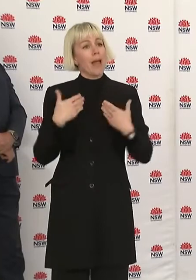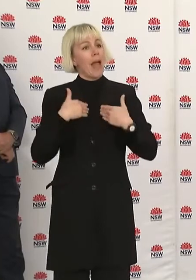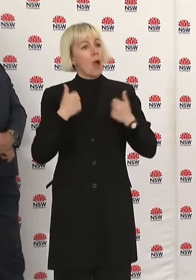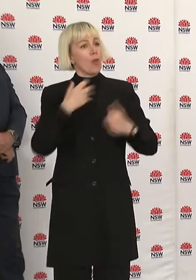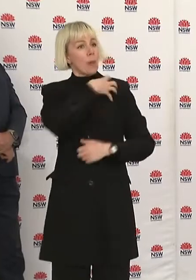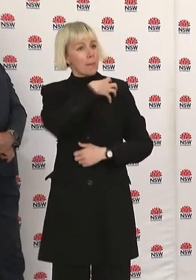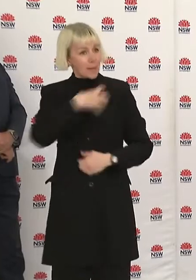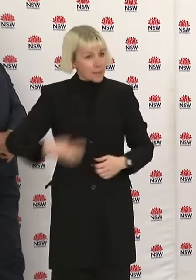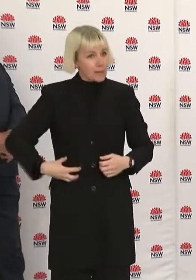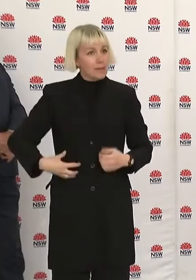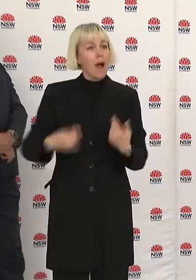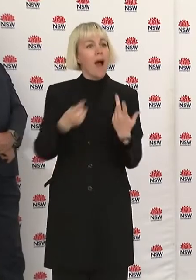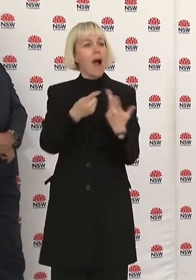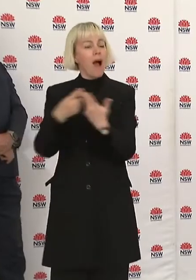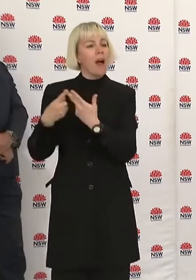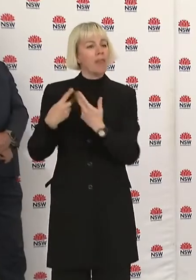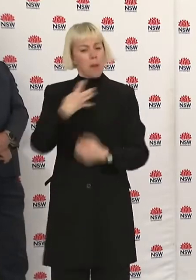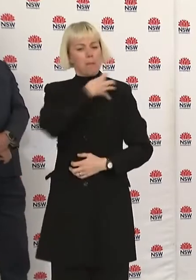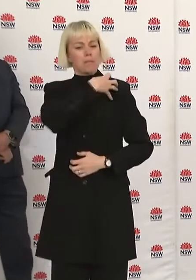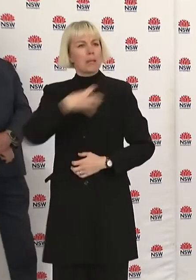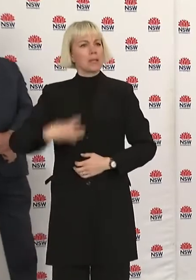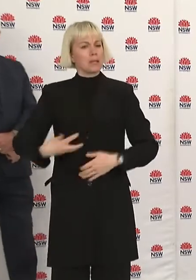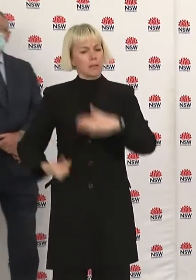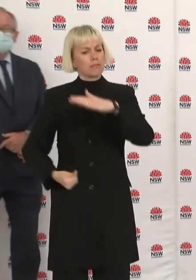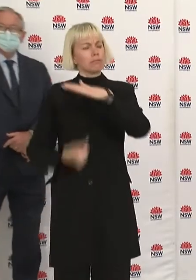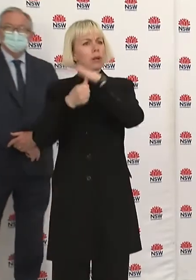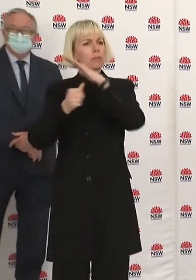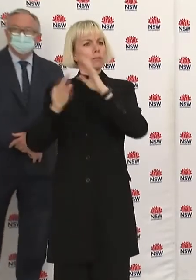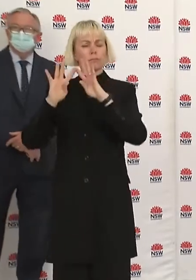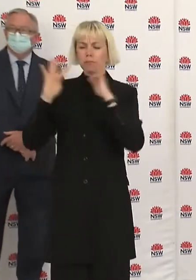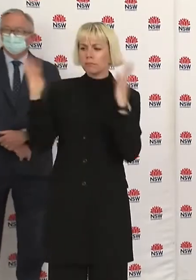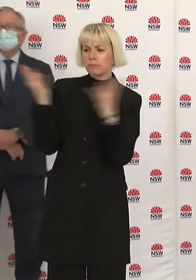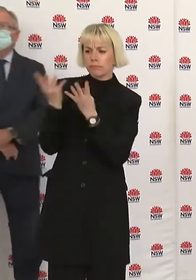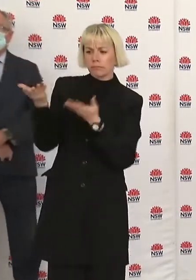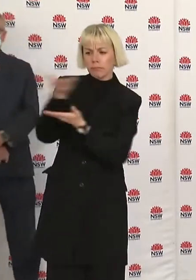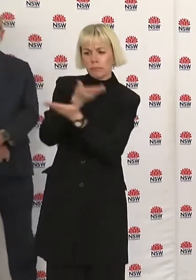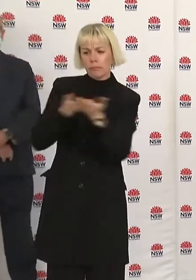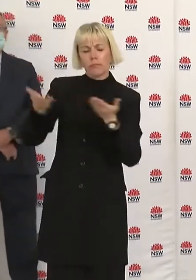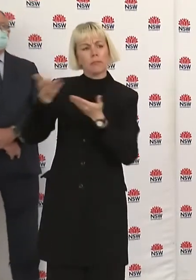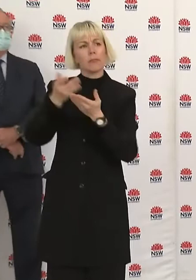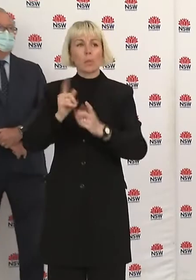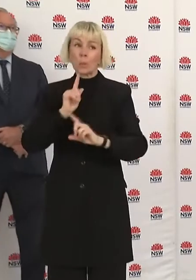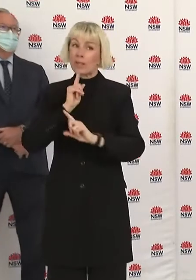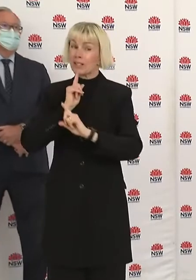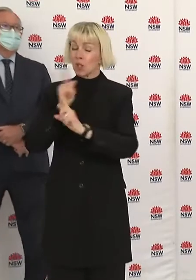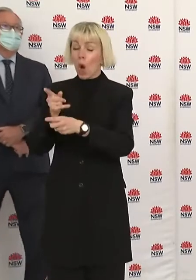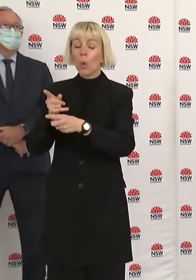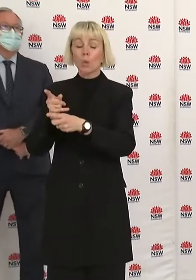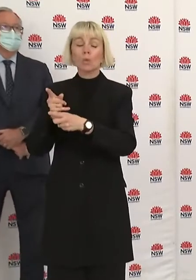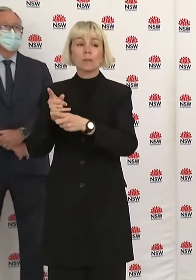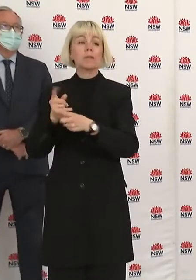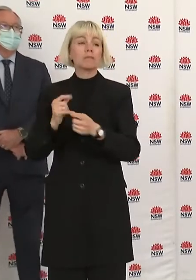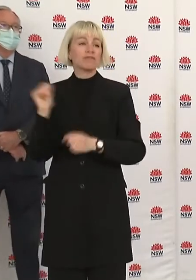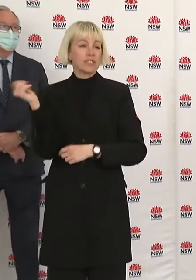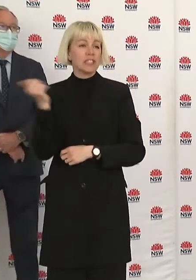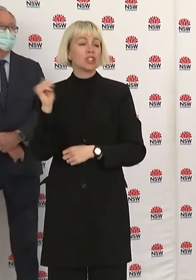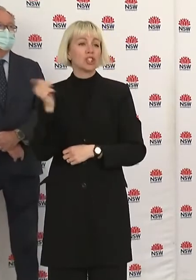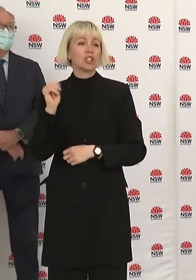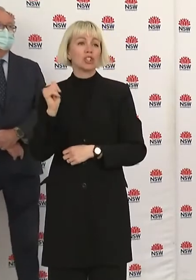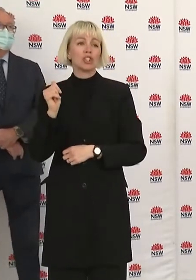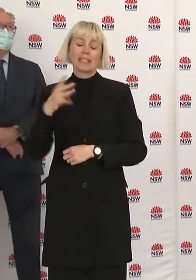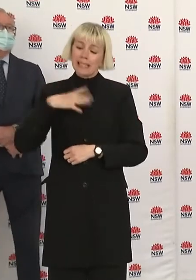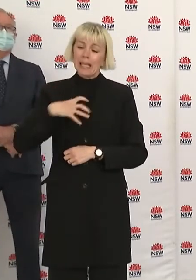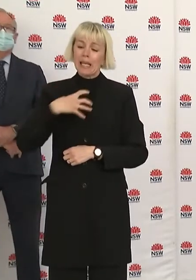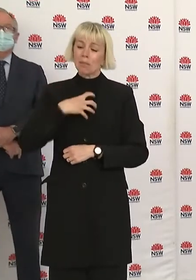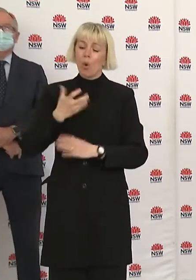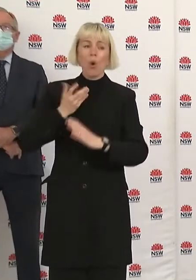other channels of the New South Wales Government, convey to the federal authorities our keenness to have further